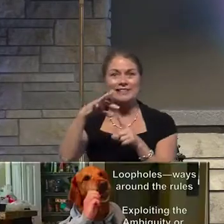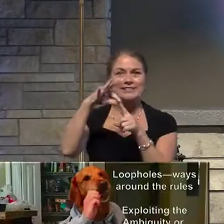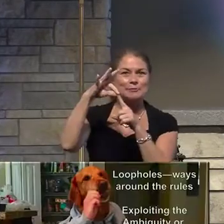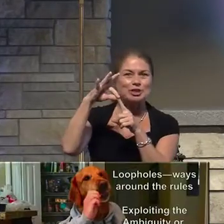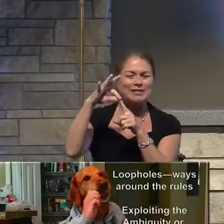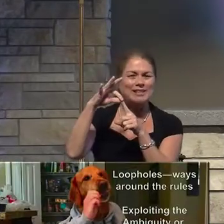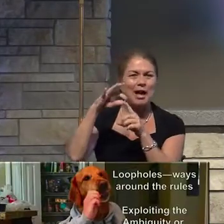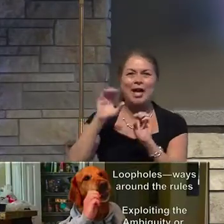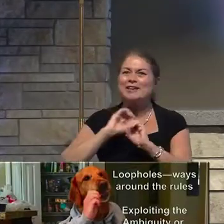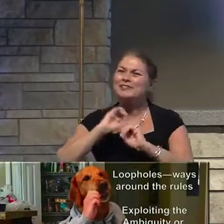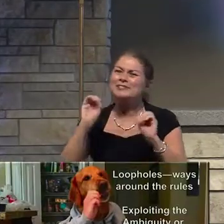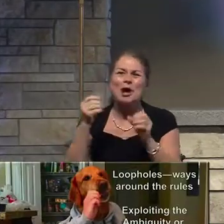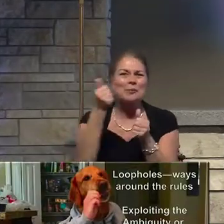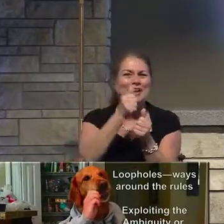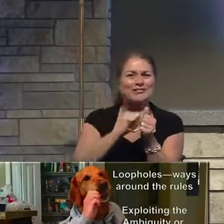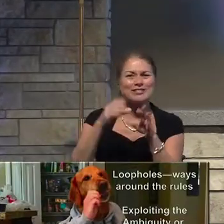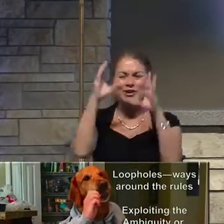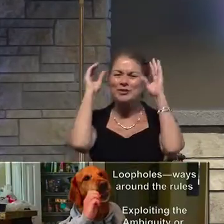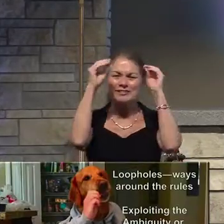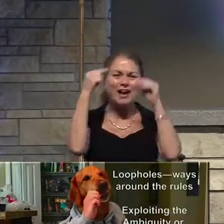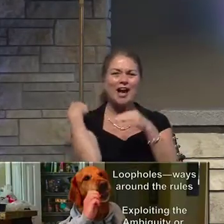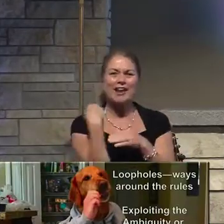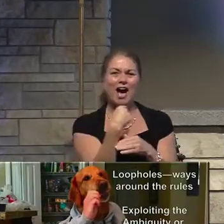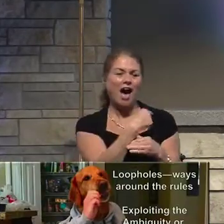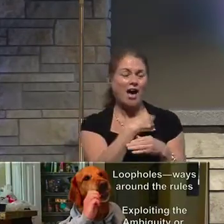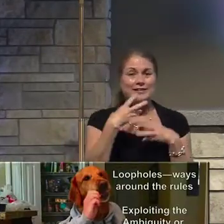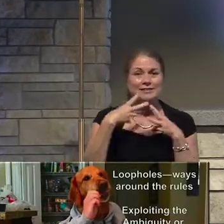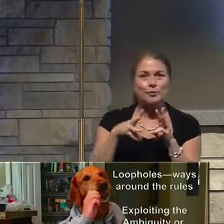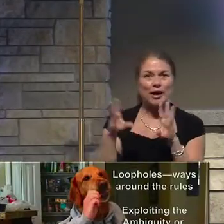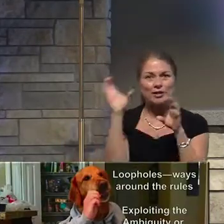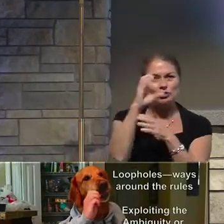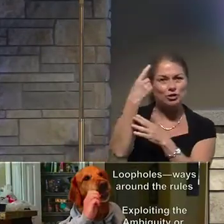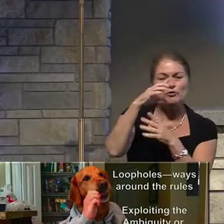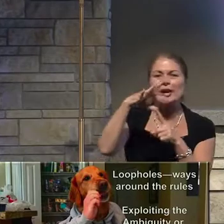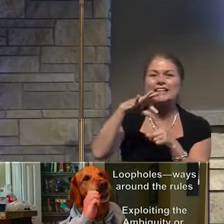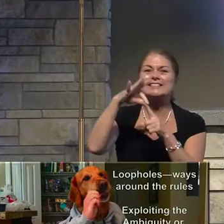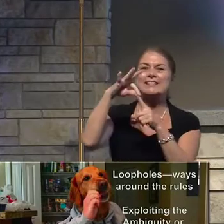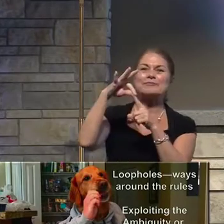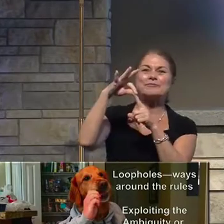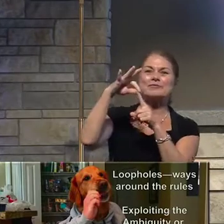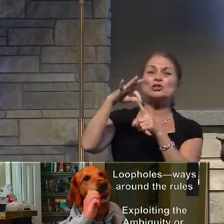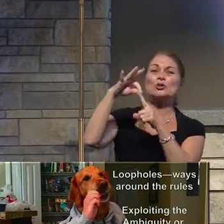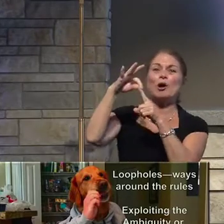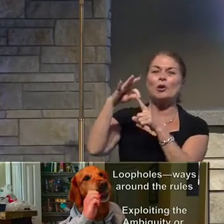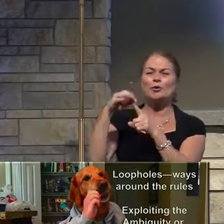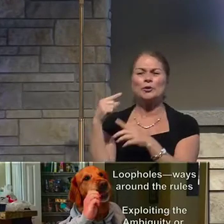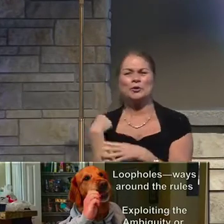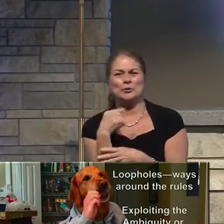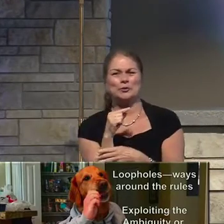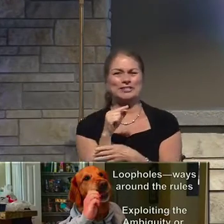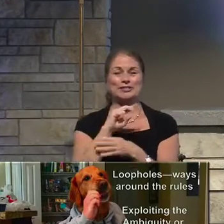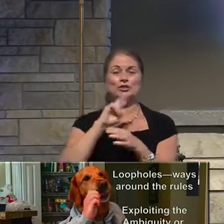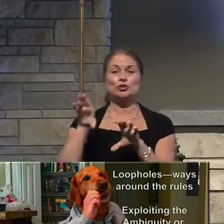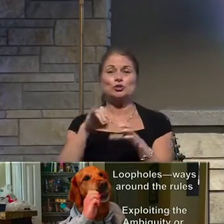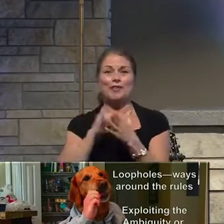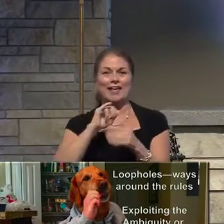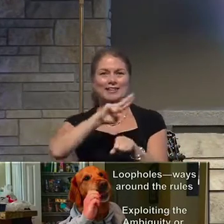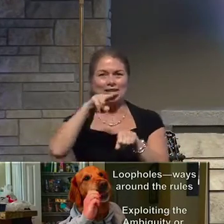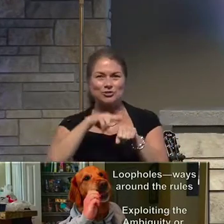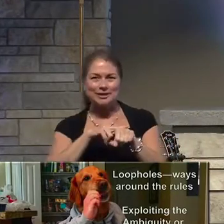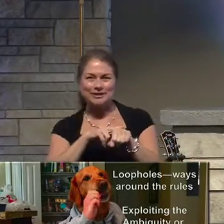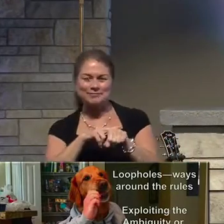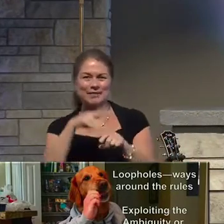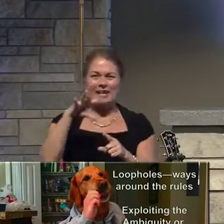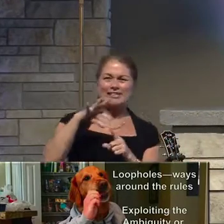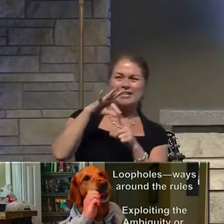what? No one has ever taught us how to look for a loophole. We just seem to know how to do it naturally, don't we? Loopholes